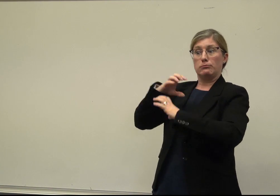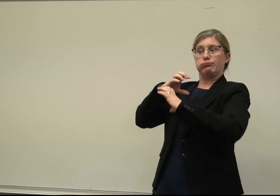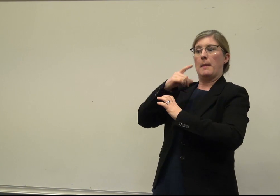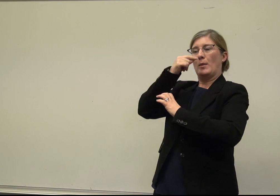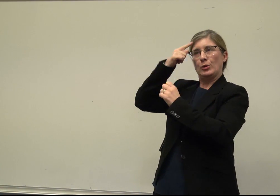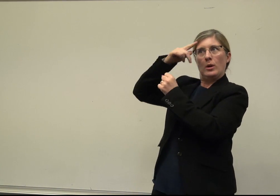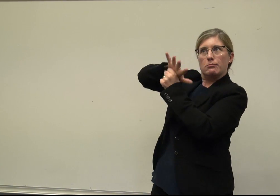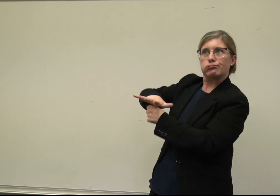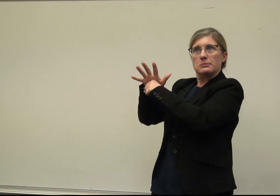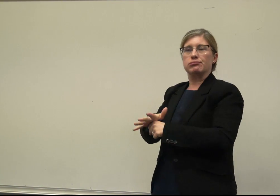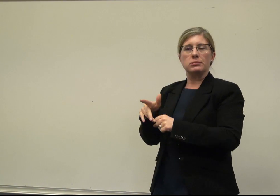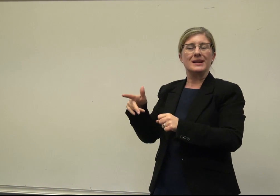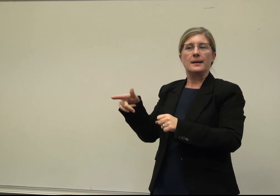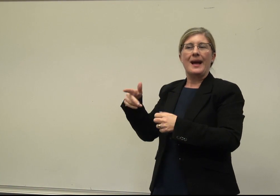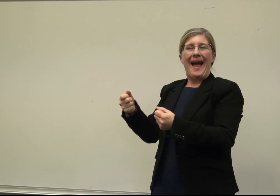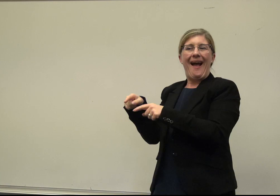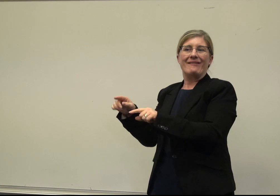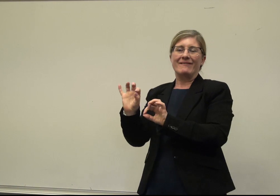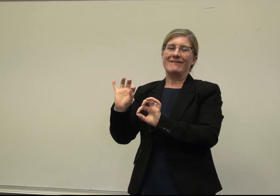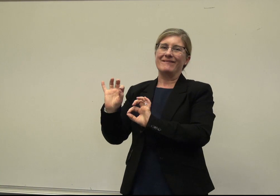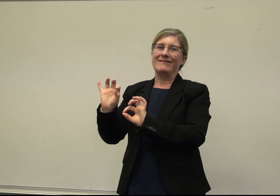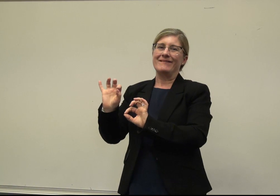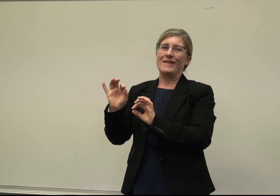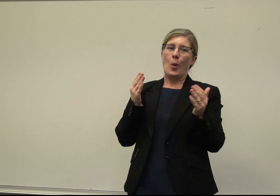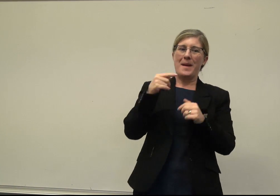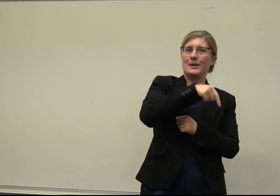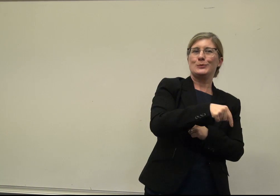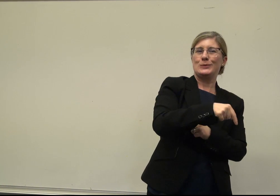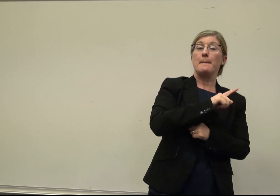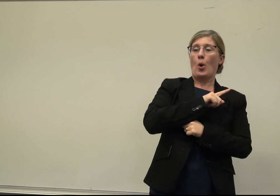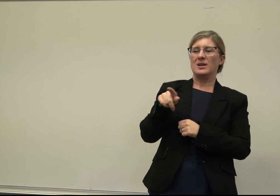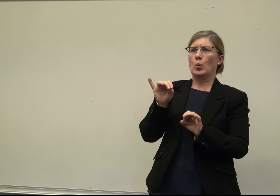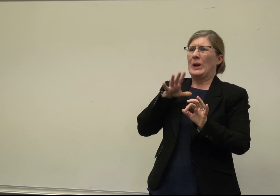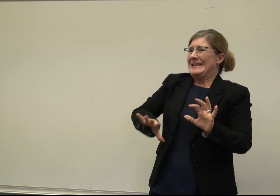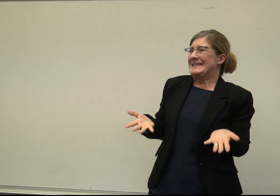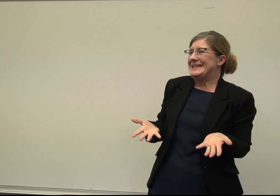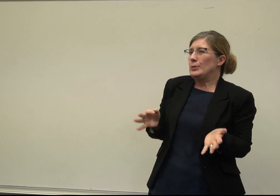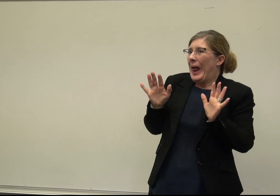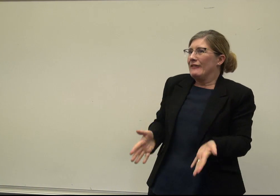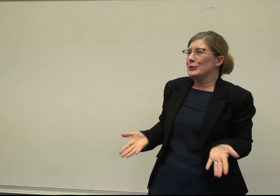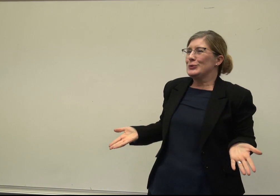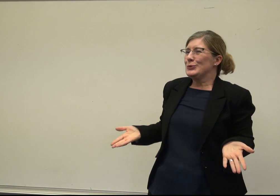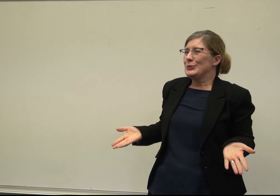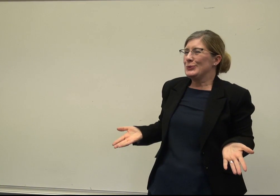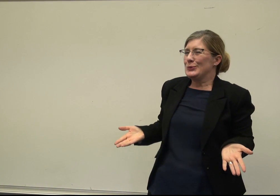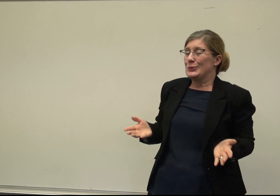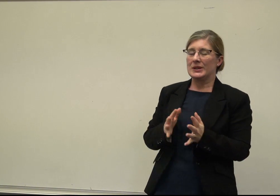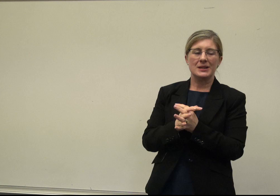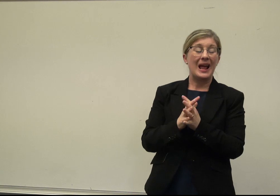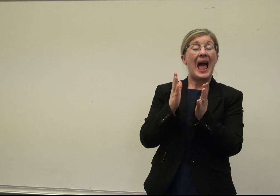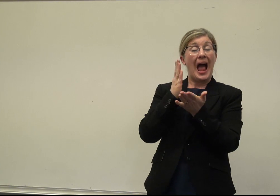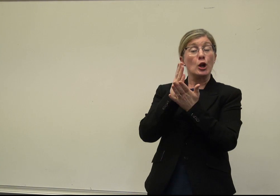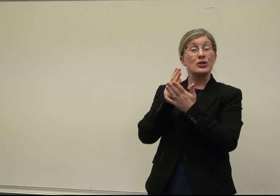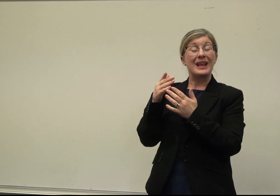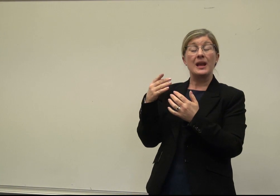bilinguals because they don't have to do that. And in fact, there is research, that actually shows that they